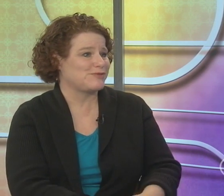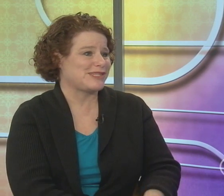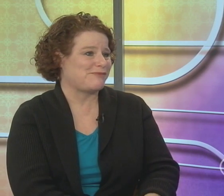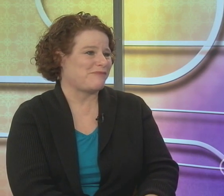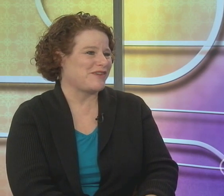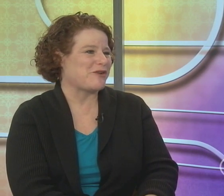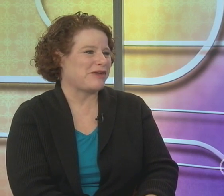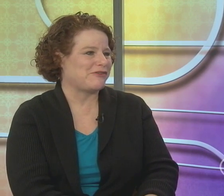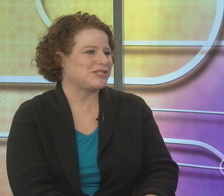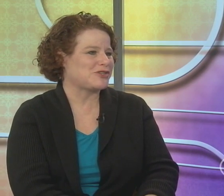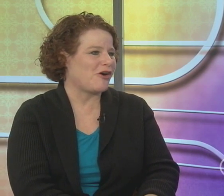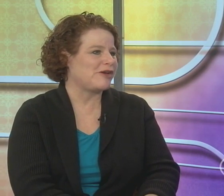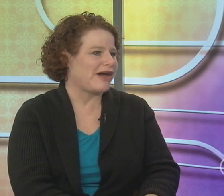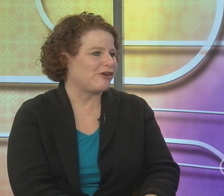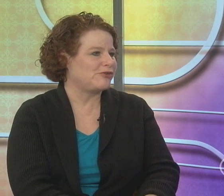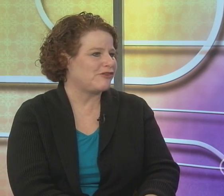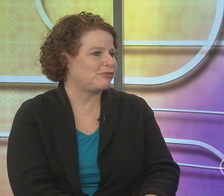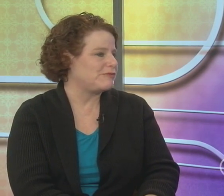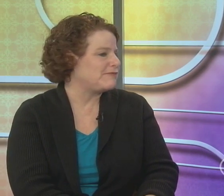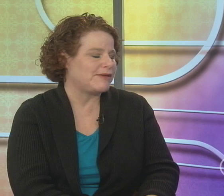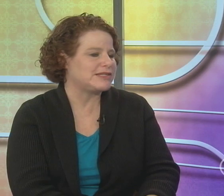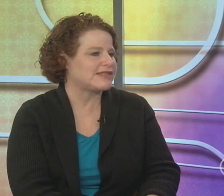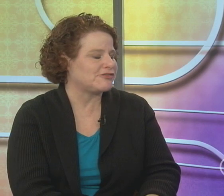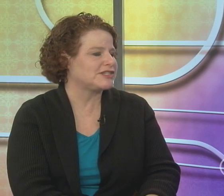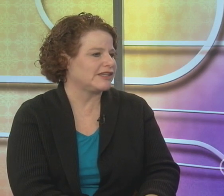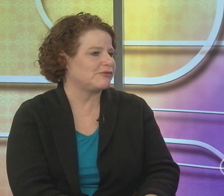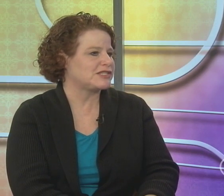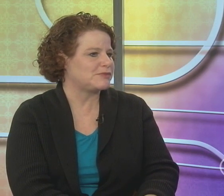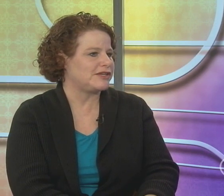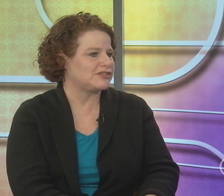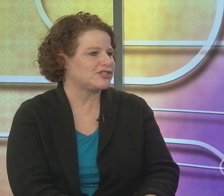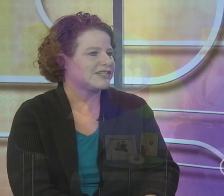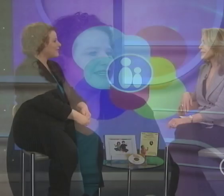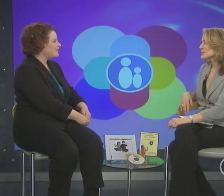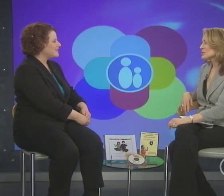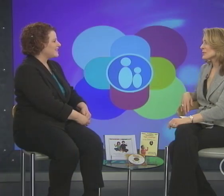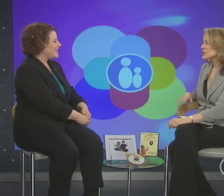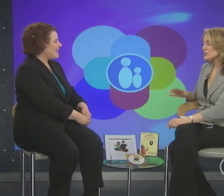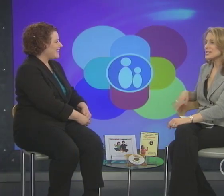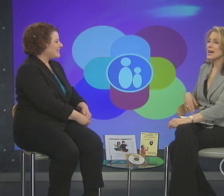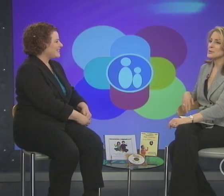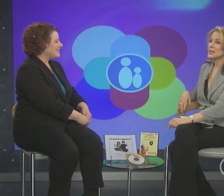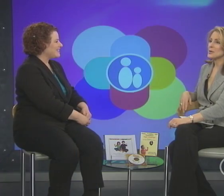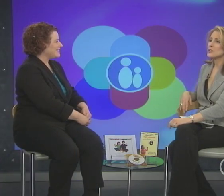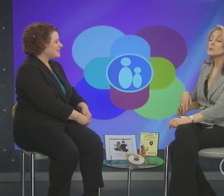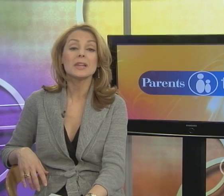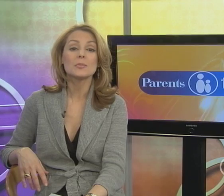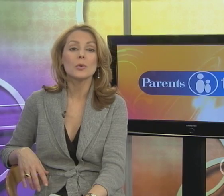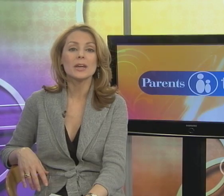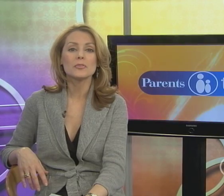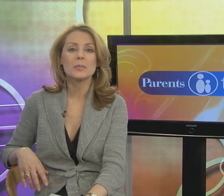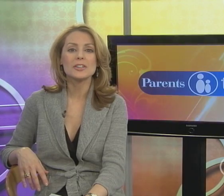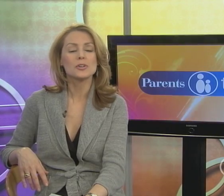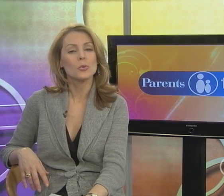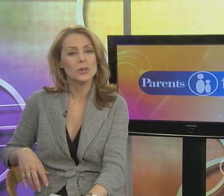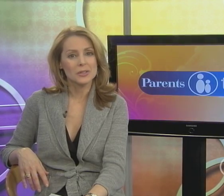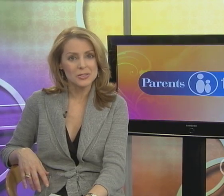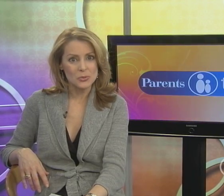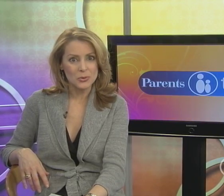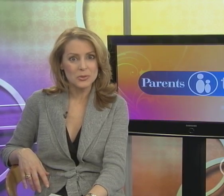that parents talk about who have preemie babies that are delayed with speech. Thank you so much. Good to have you here. And if you would like more information or you'd like to order